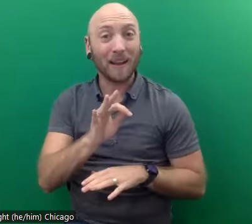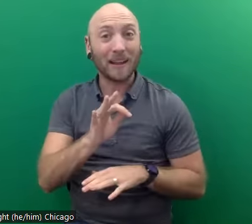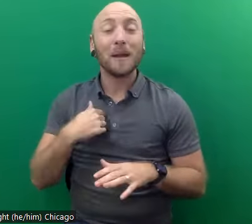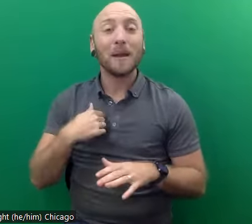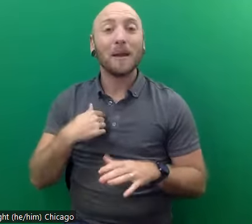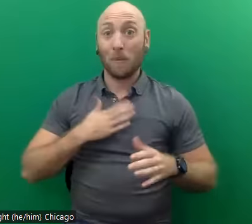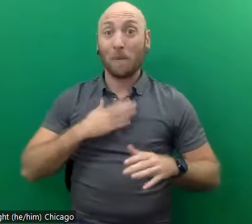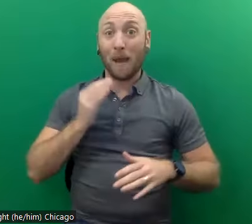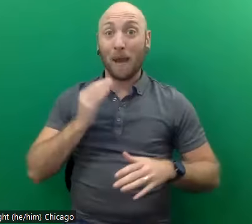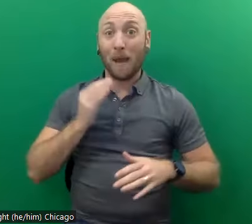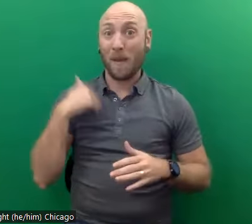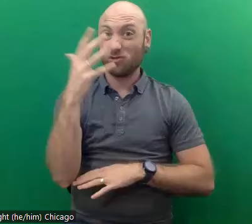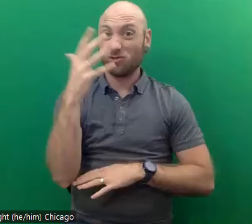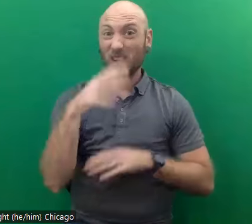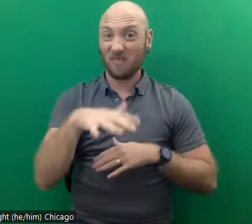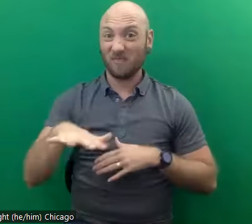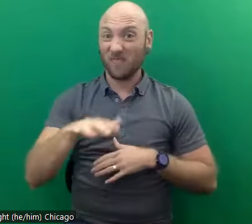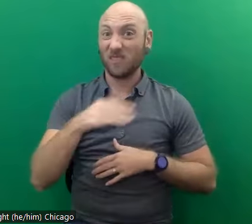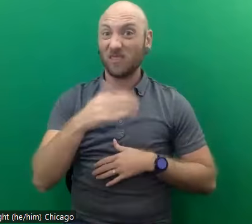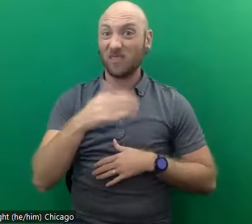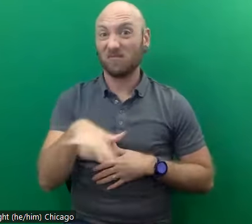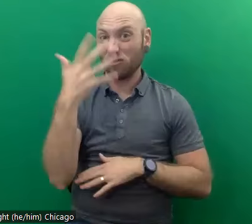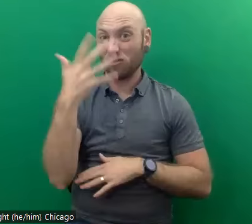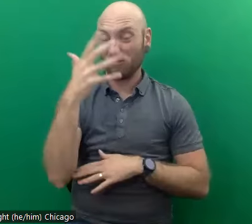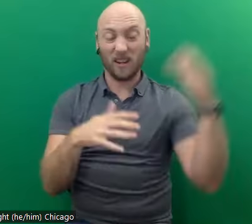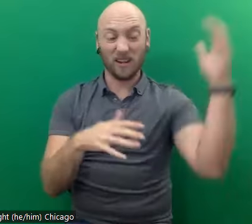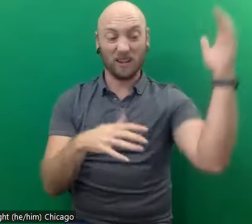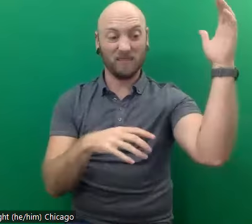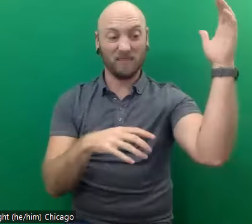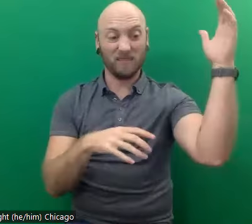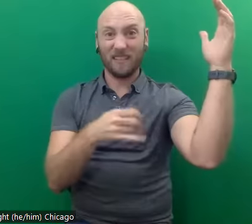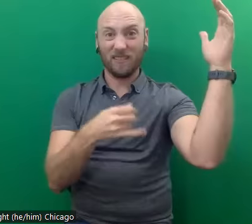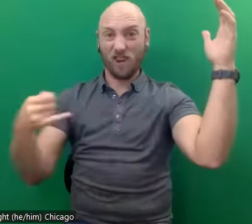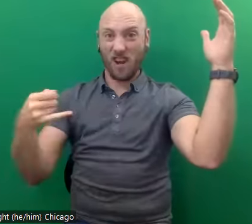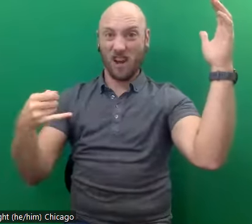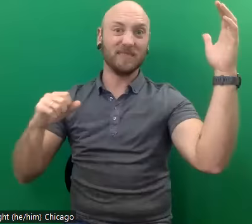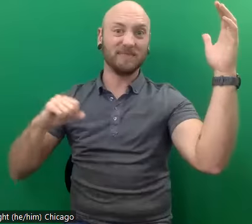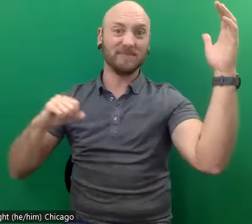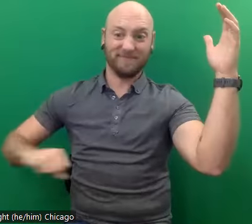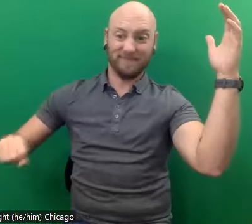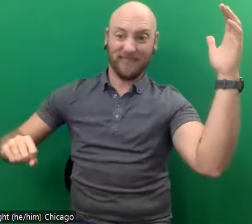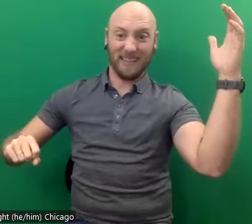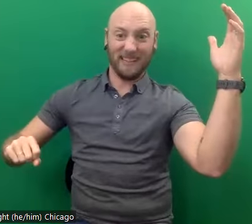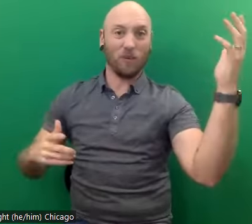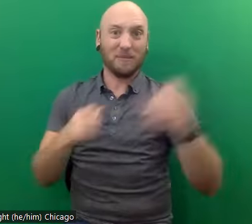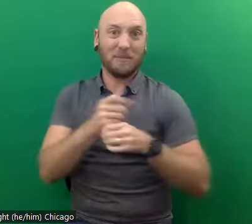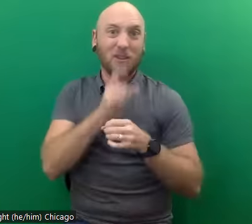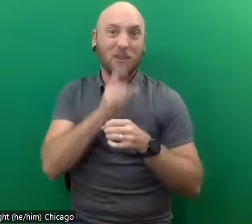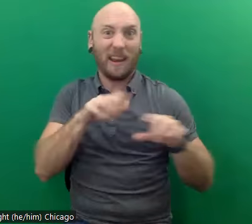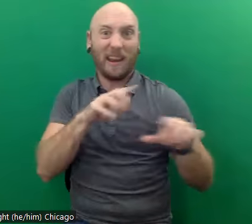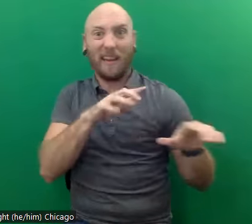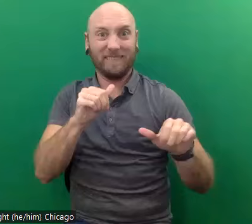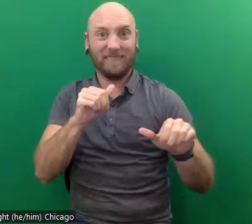gate and down the street and across town and have all everybody looking for me to